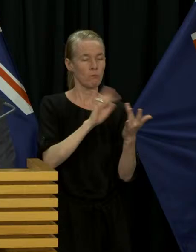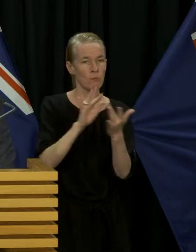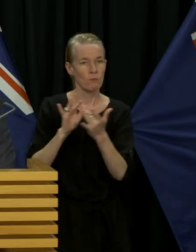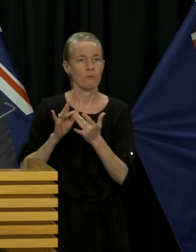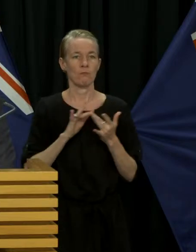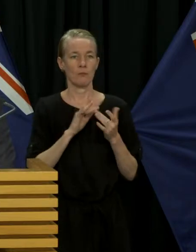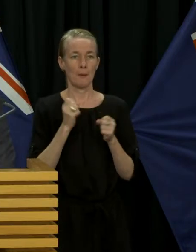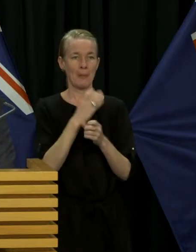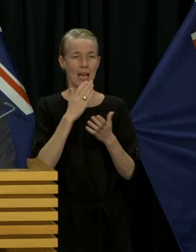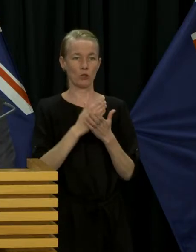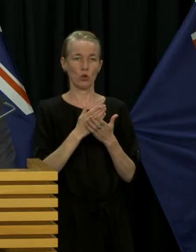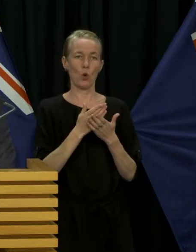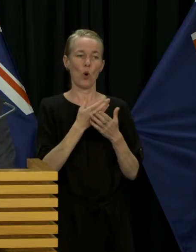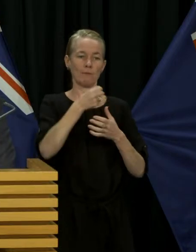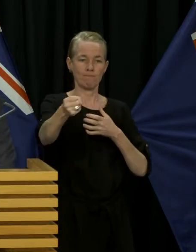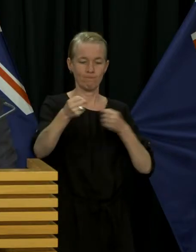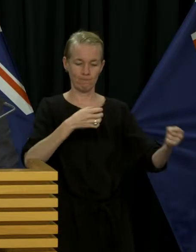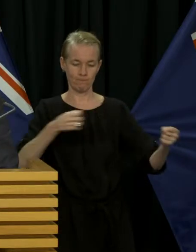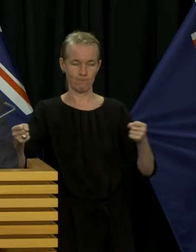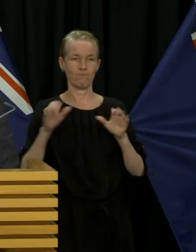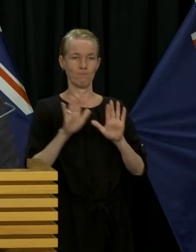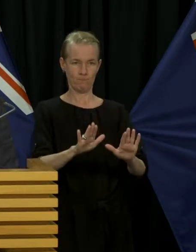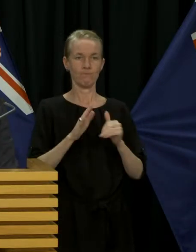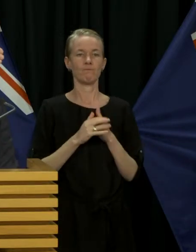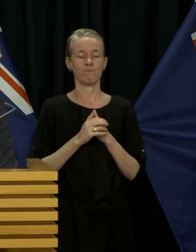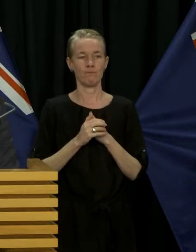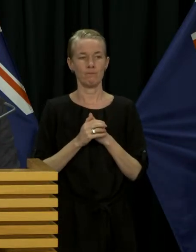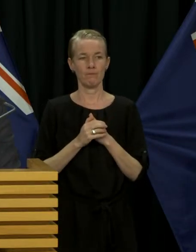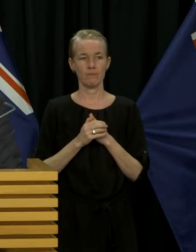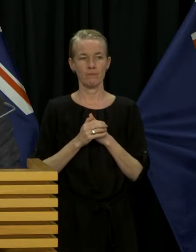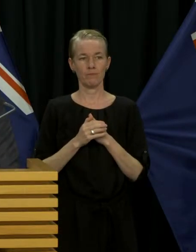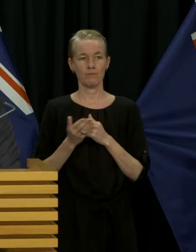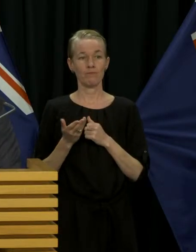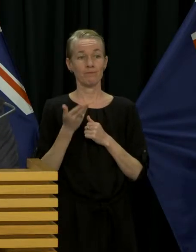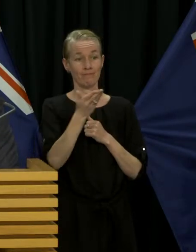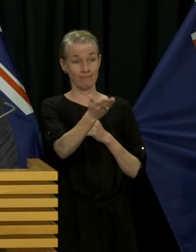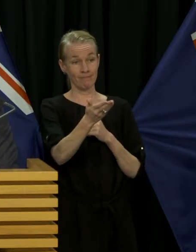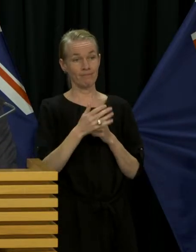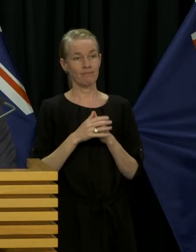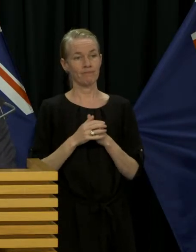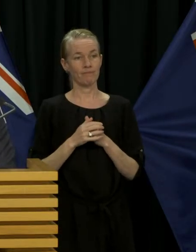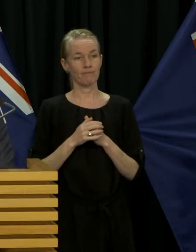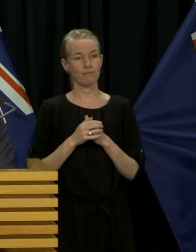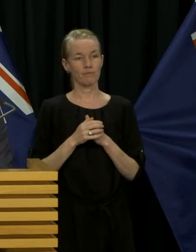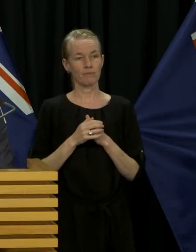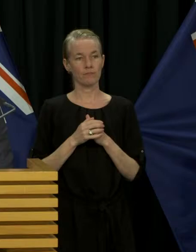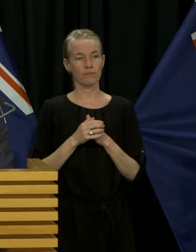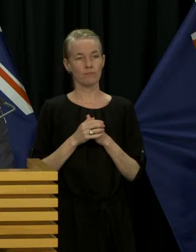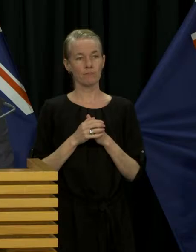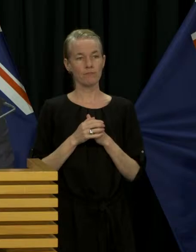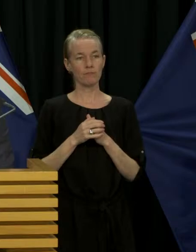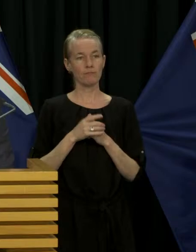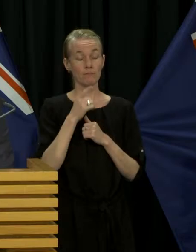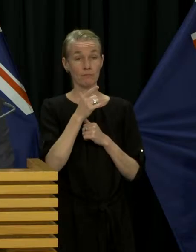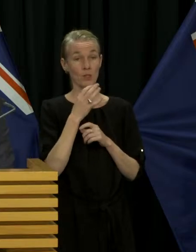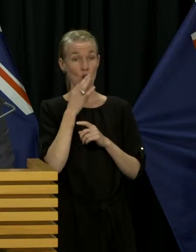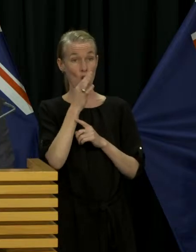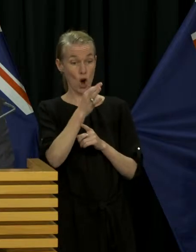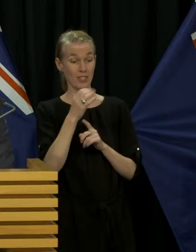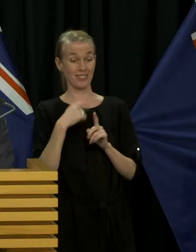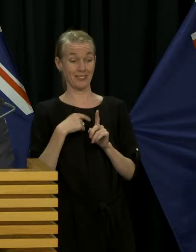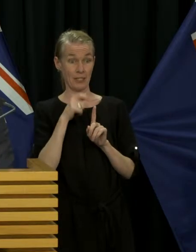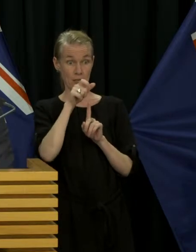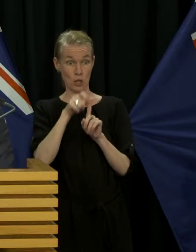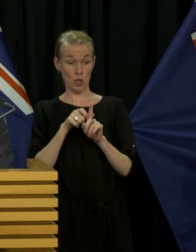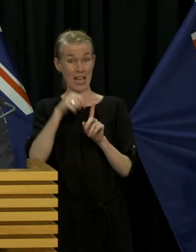is a positive test from here until we've confirmed otherwise. Okay, we'll come over to the back. Yeah. Thank you. With those close contacts, where are you at with testing them,